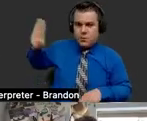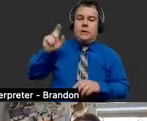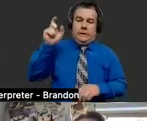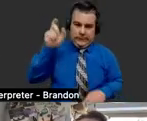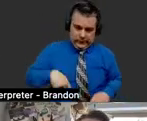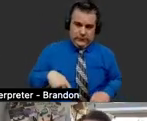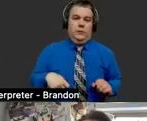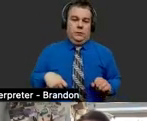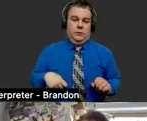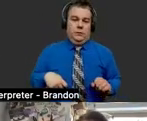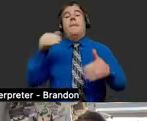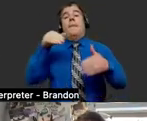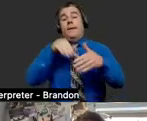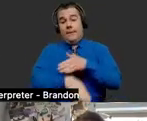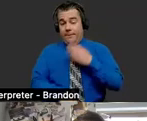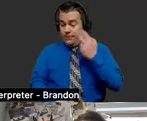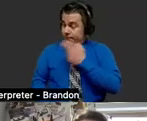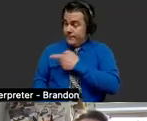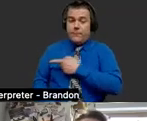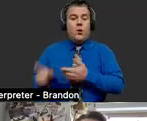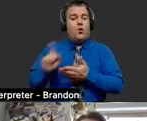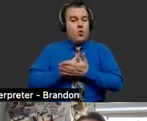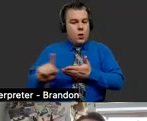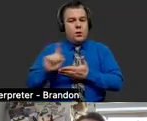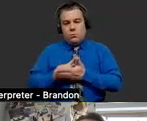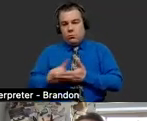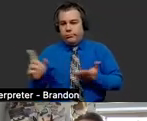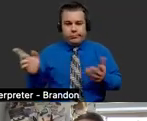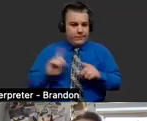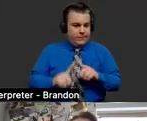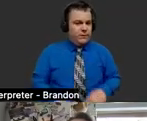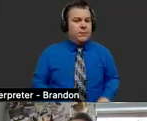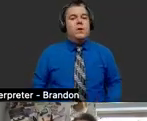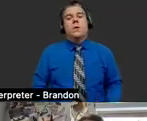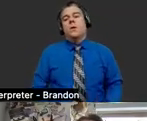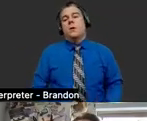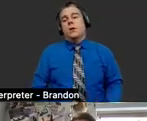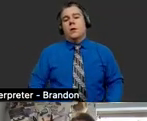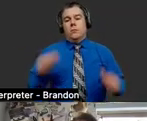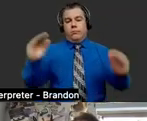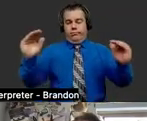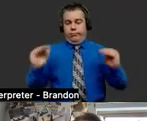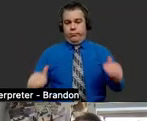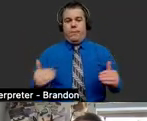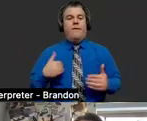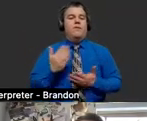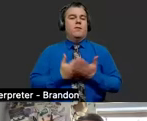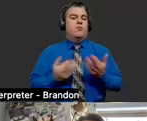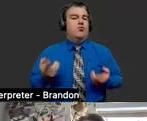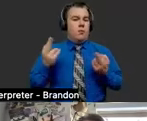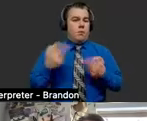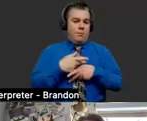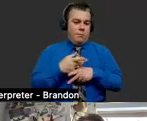dashboard, and you're going to see all the different weeks. And you're going to come down here. They've got some recommended Plexus